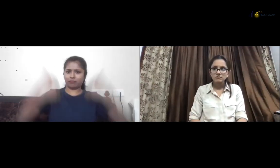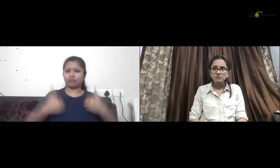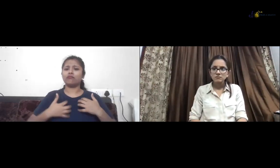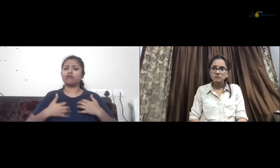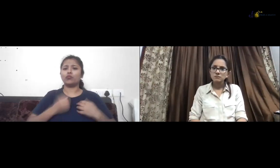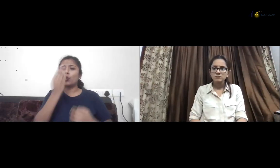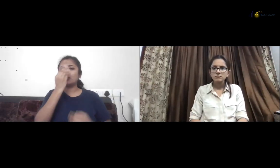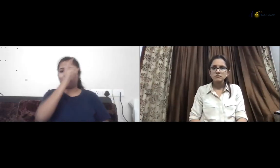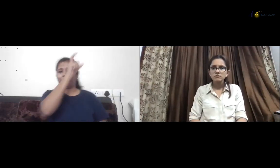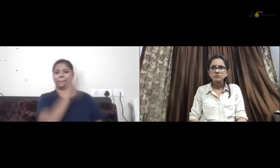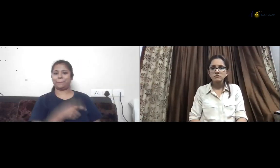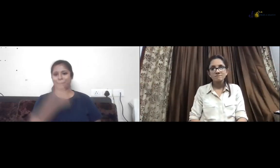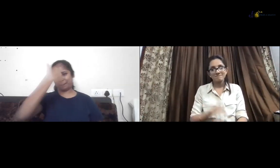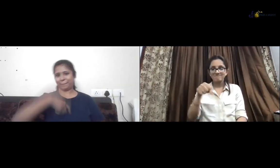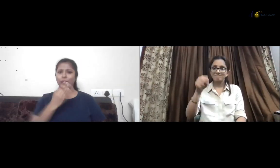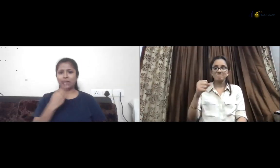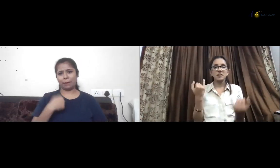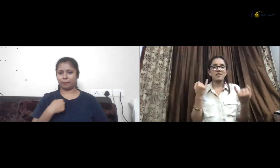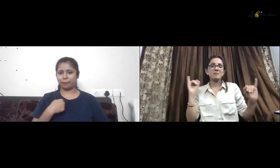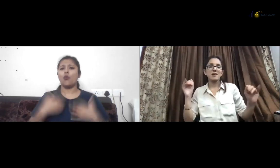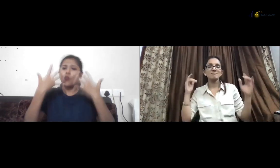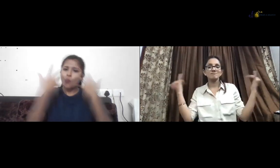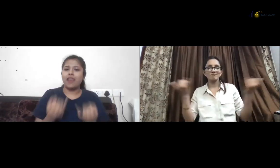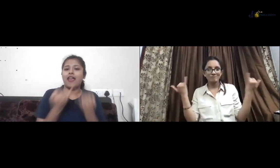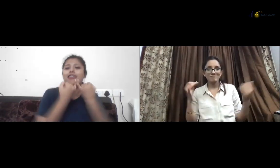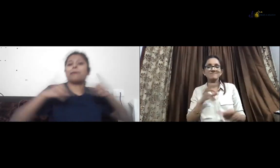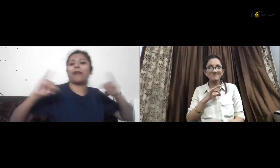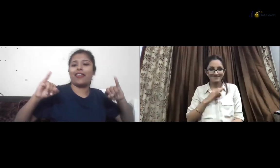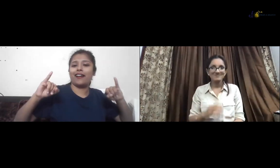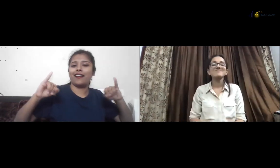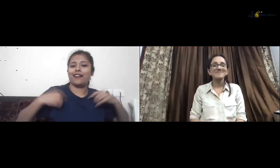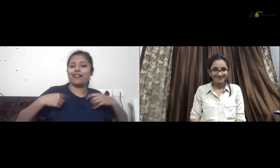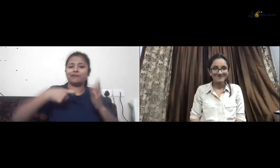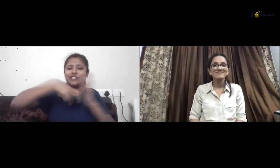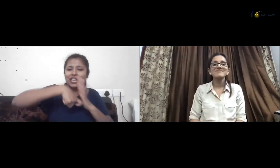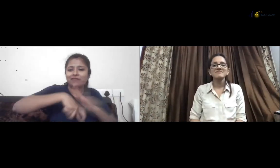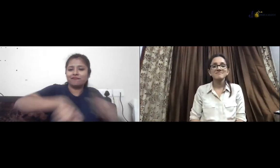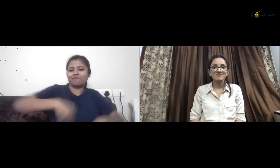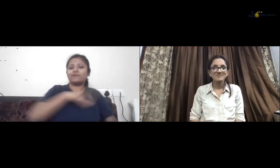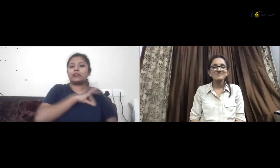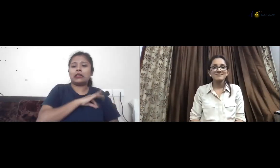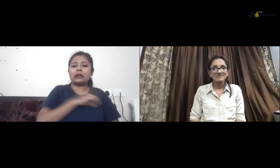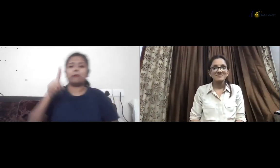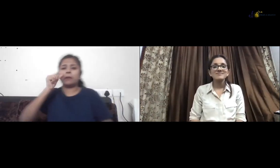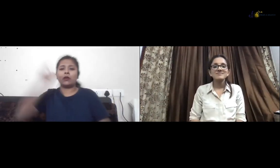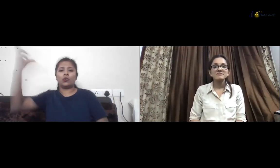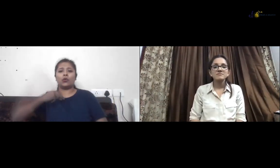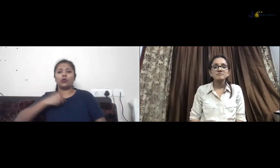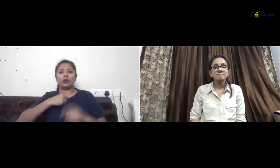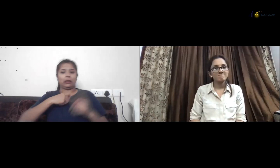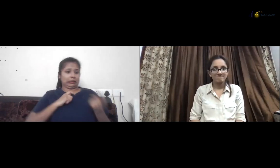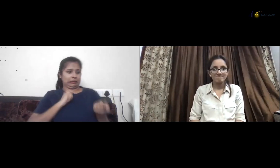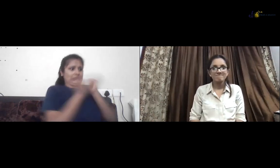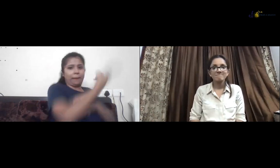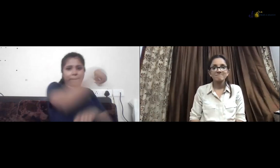First, what woman? She's a woman. So she's a Mohammedan Muslim woman. So she's independently. She's wearing